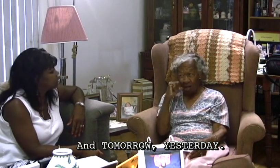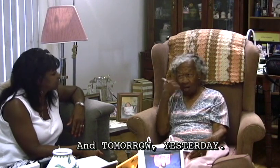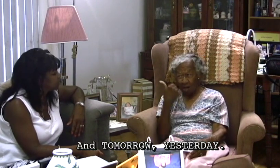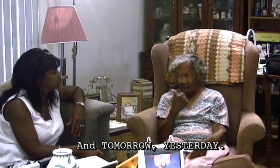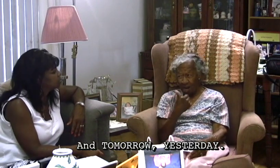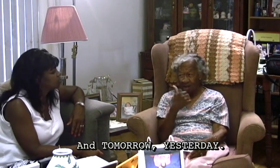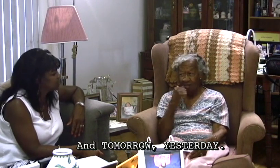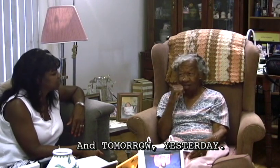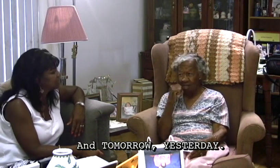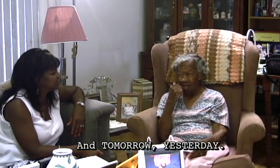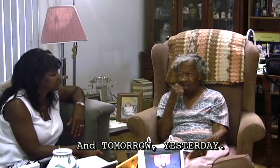Tomorrow.